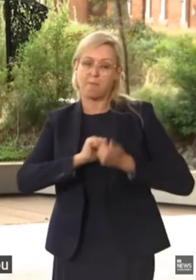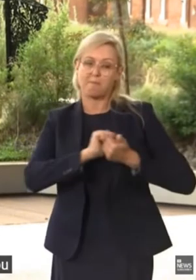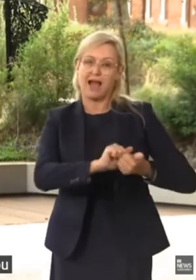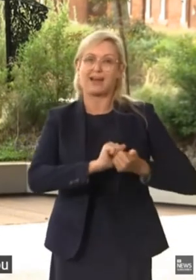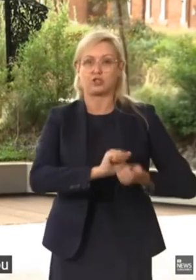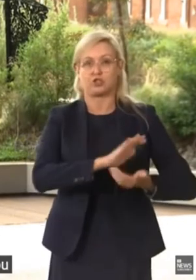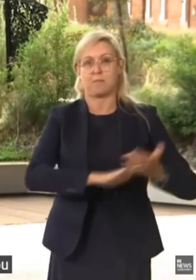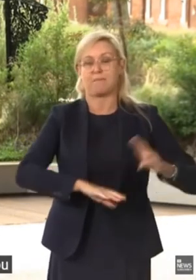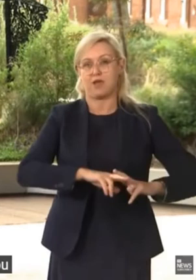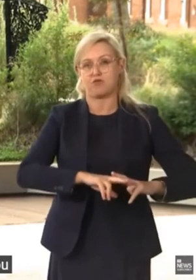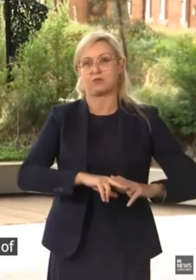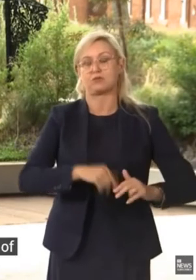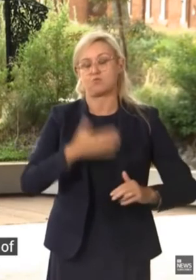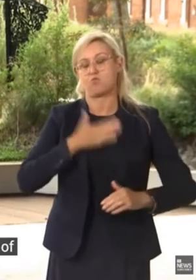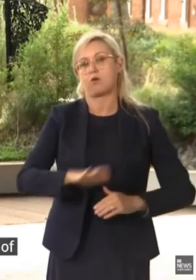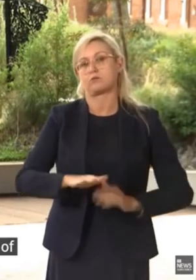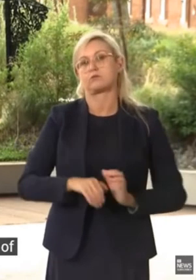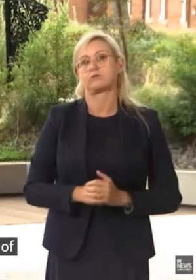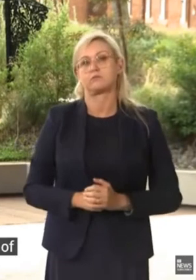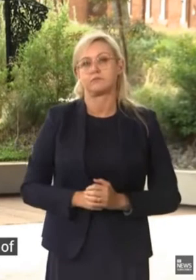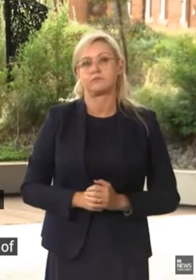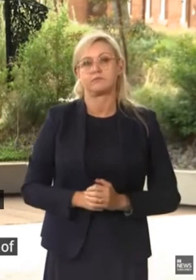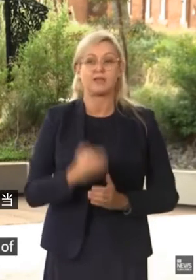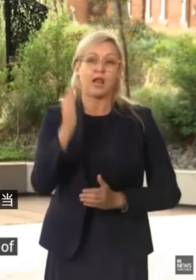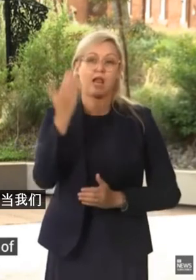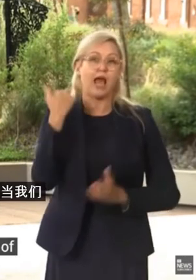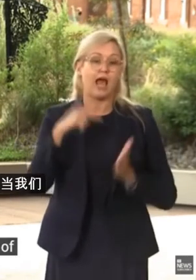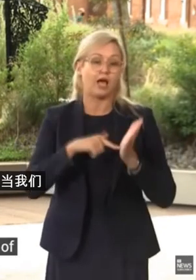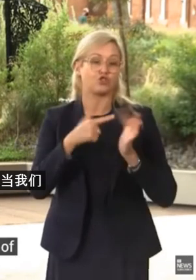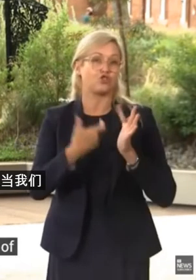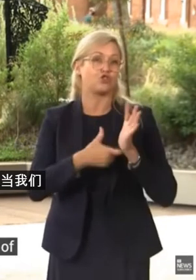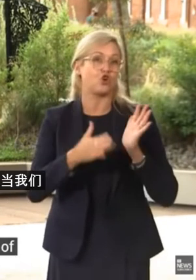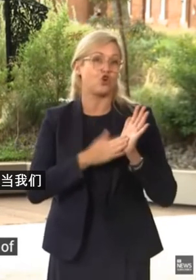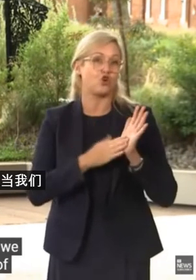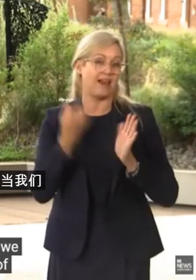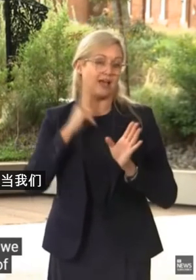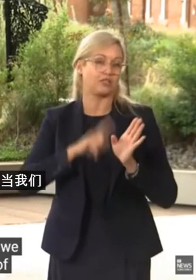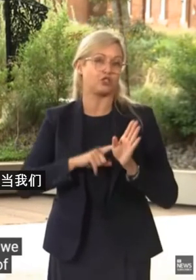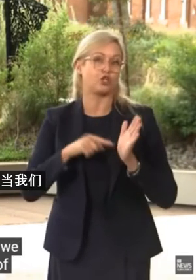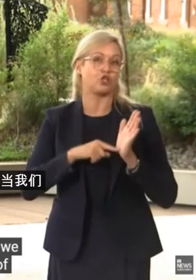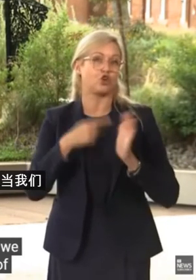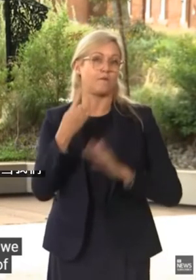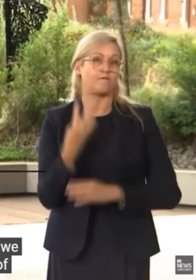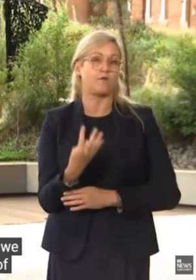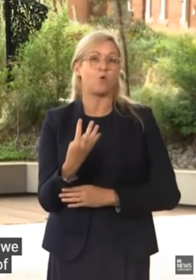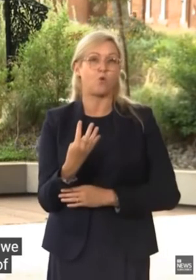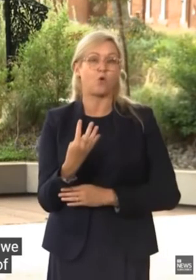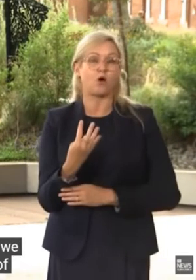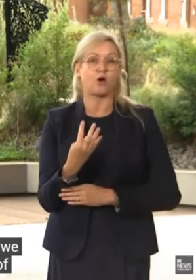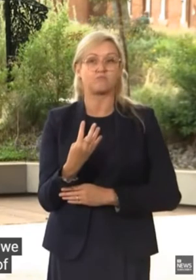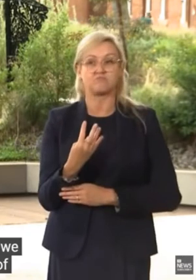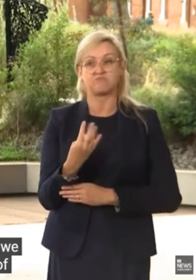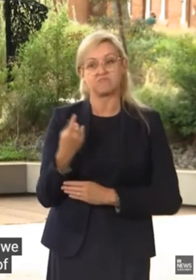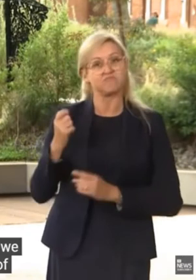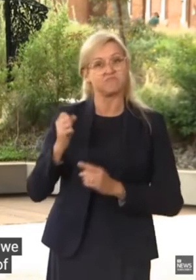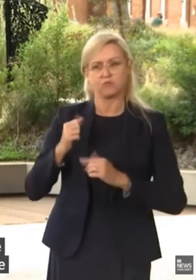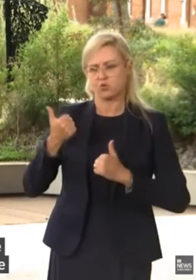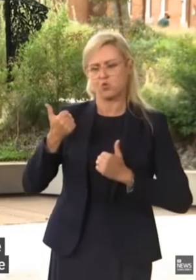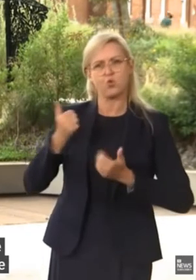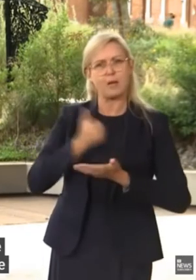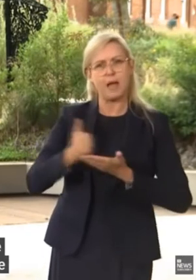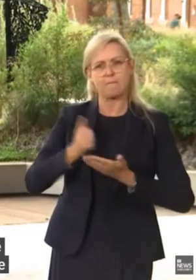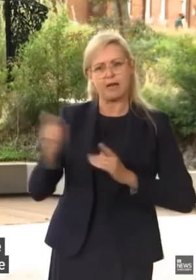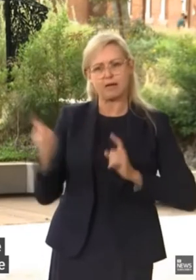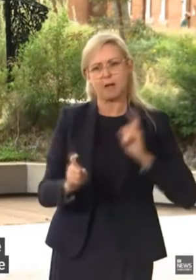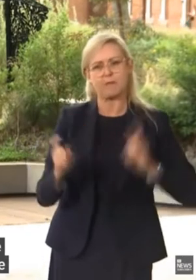parents. We saw in our data at the end of last term, in Term 4 as we returned to school, attendance rates for Term 4 that were higher than